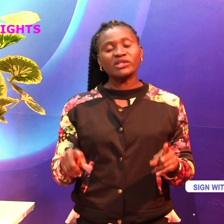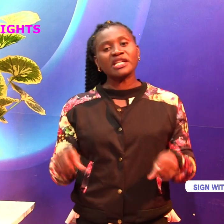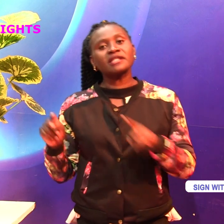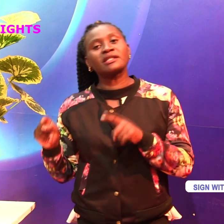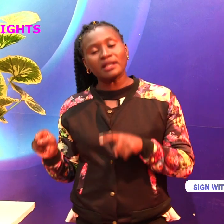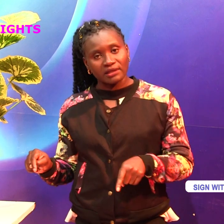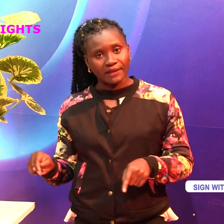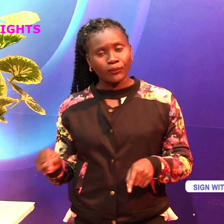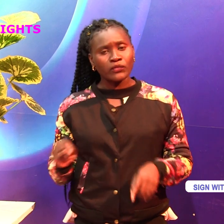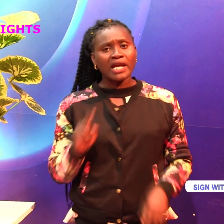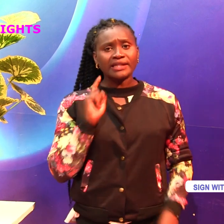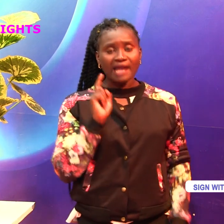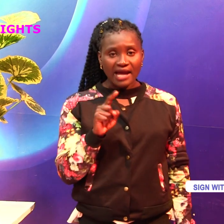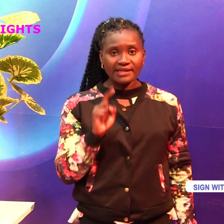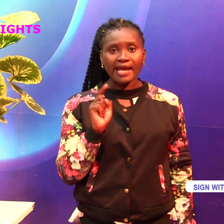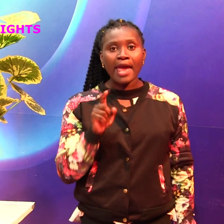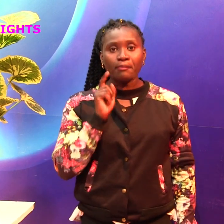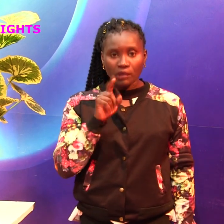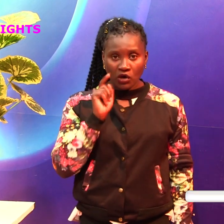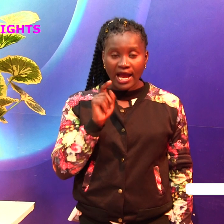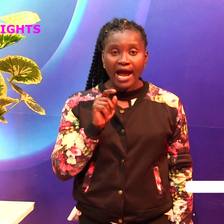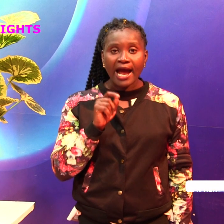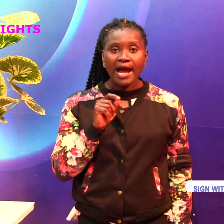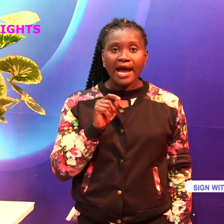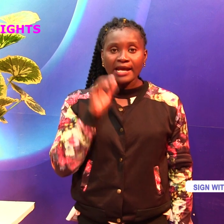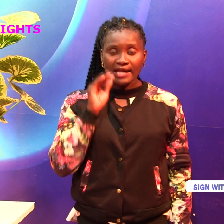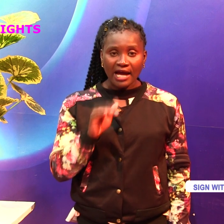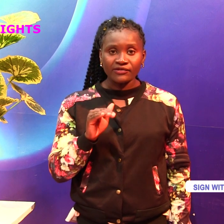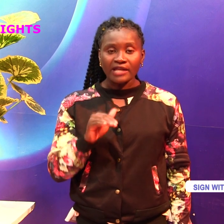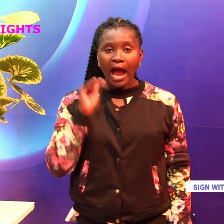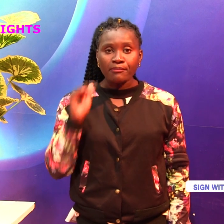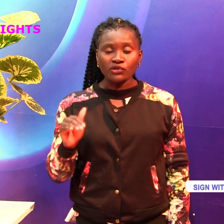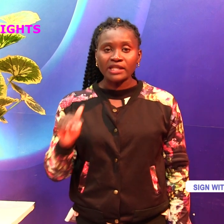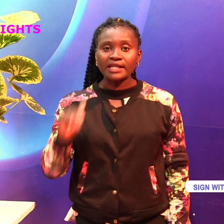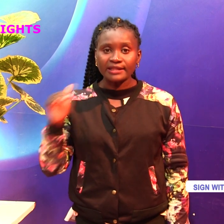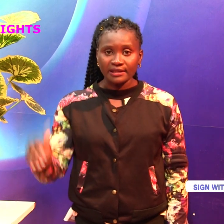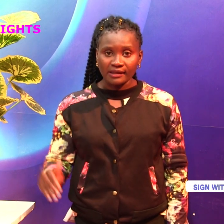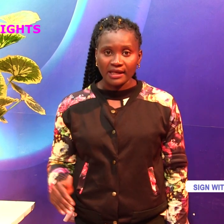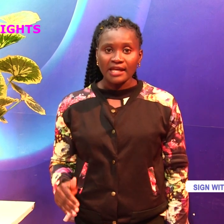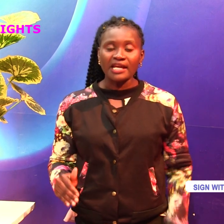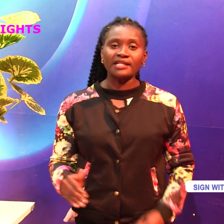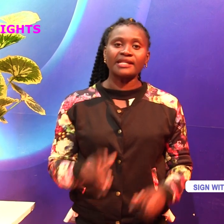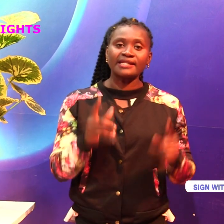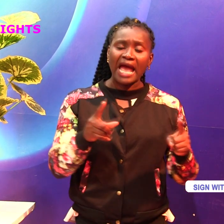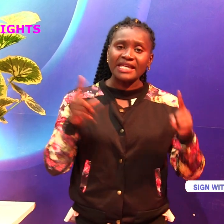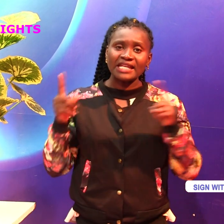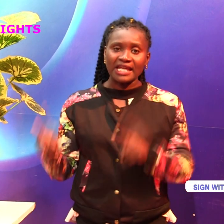abusing children. That employer loves abusing children. That is the signed